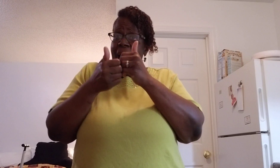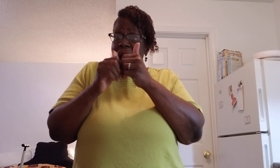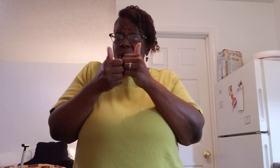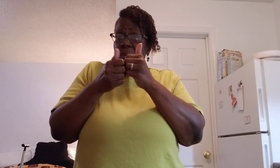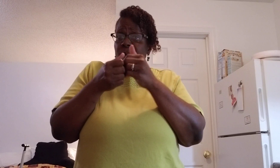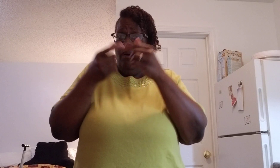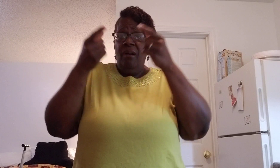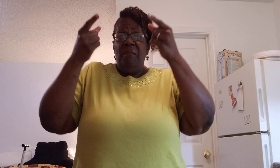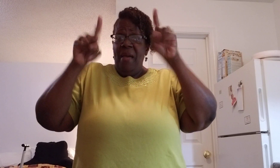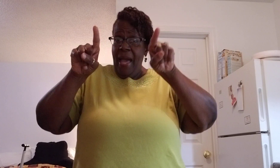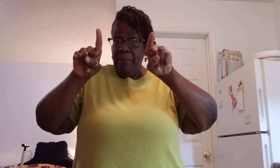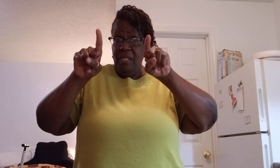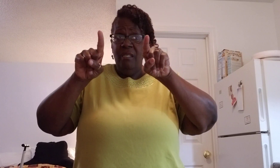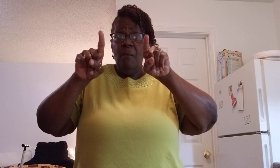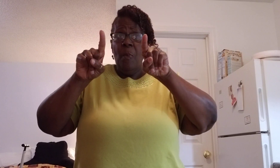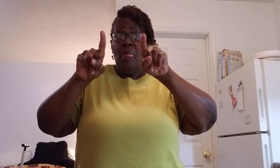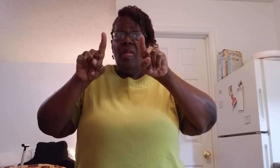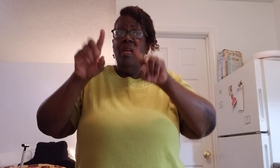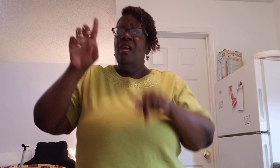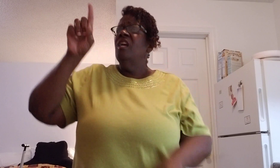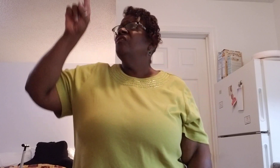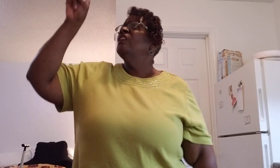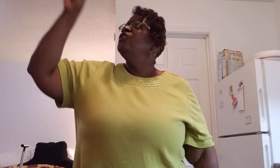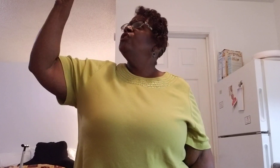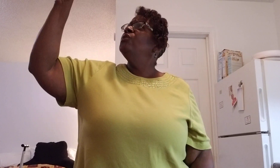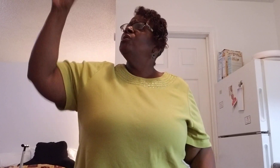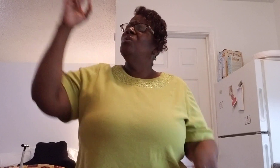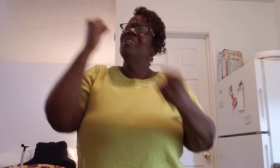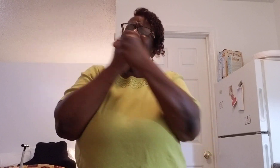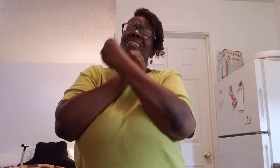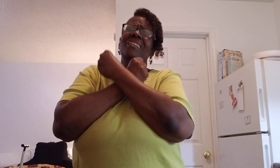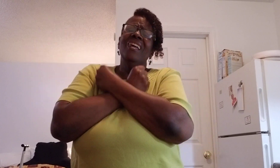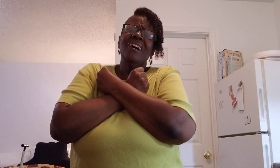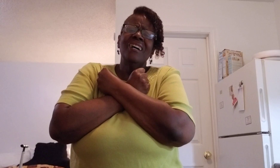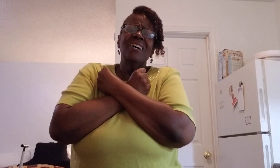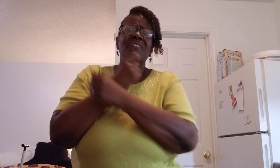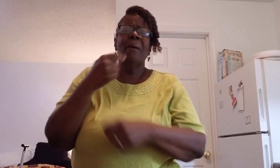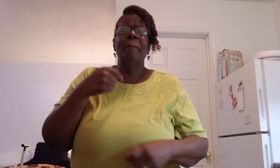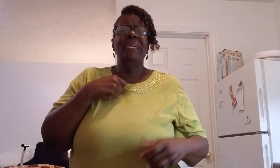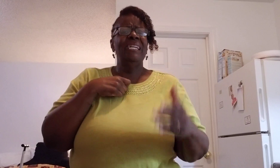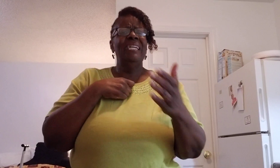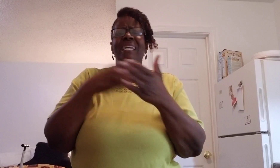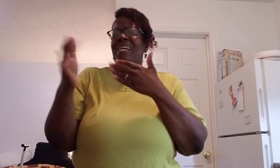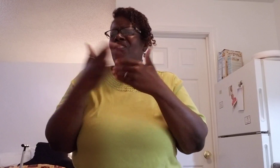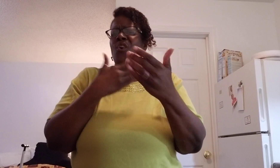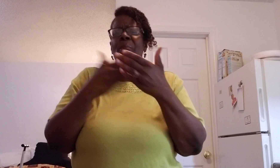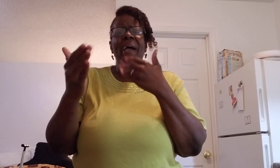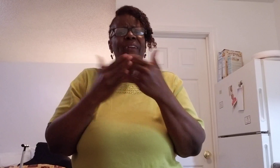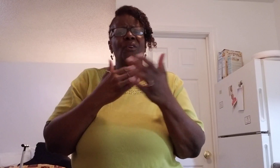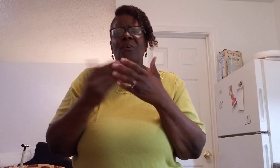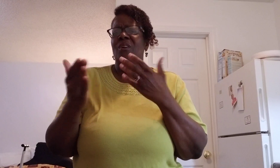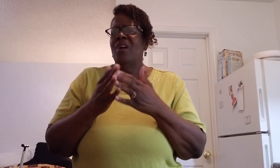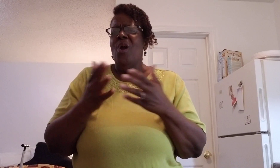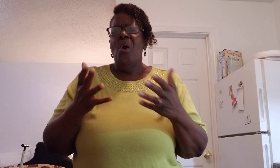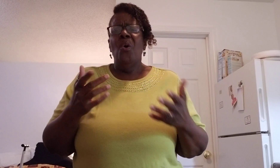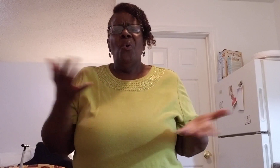how happened that you love me no matter